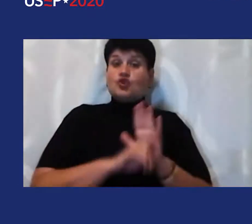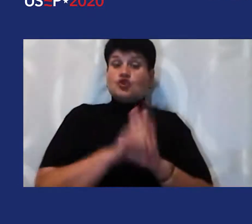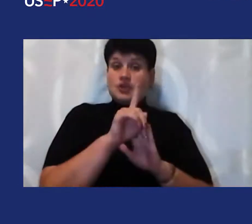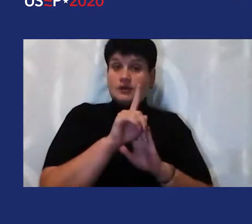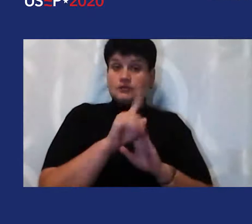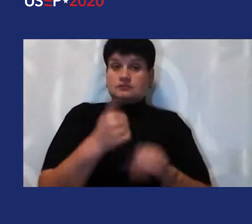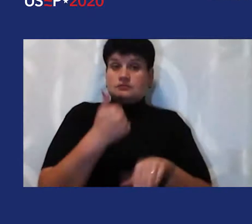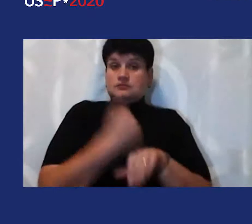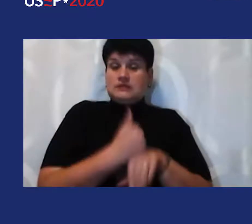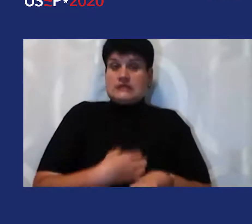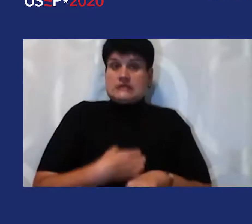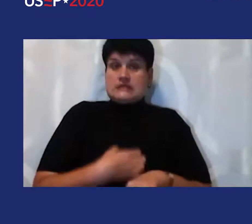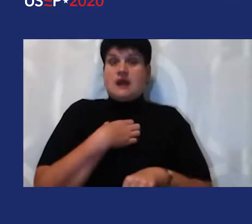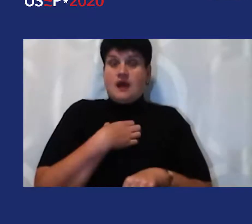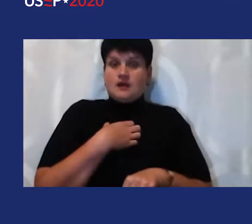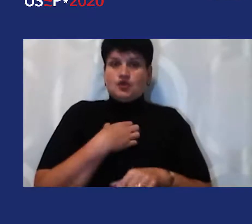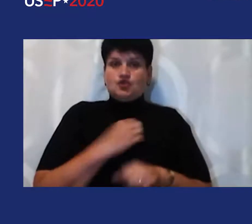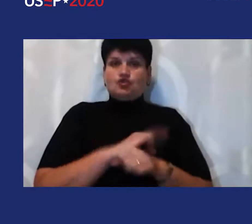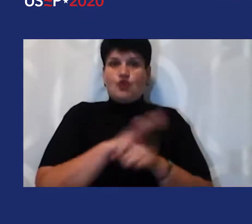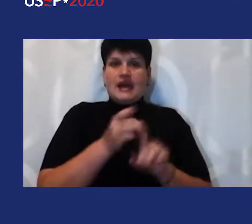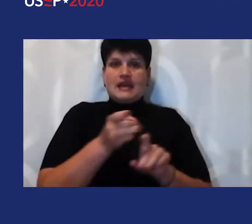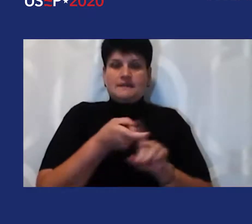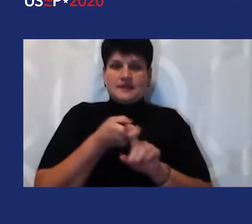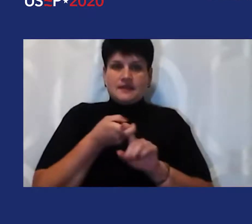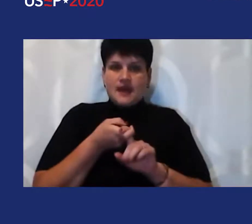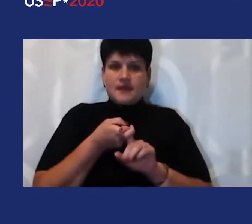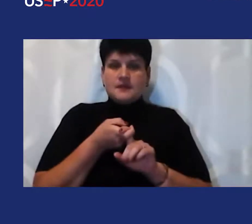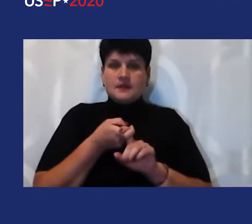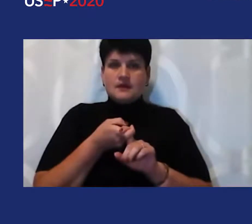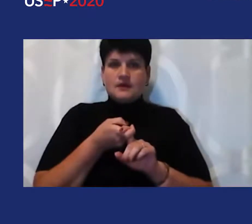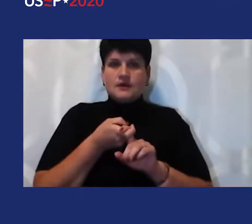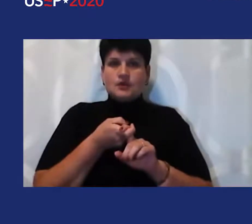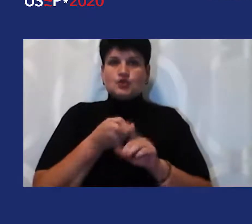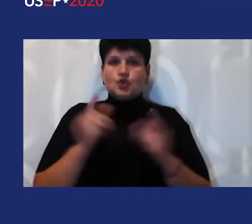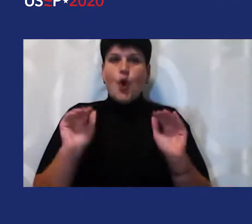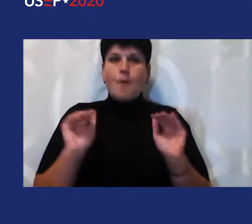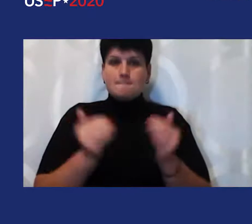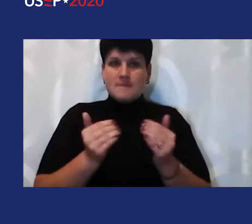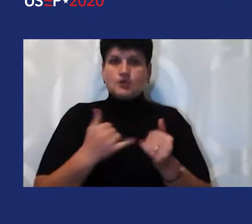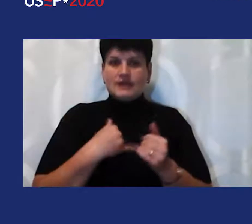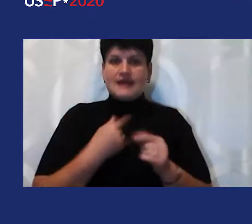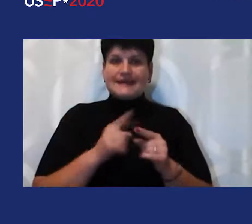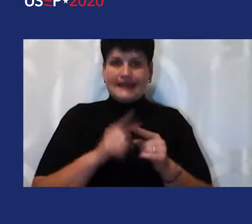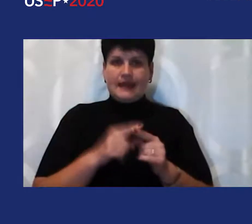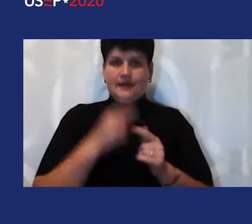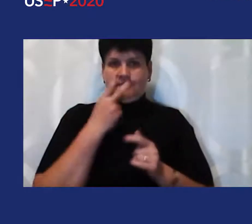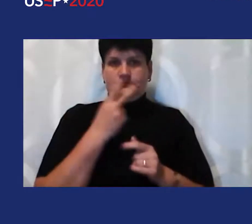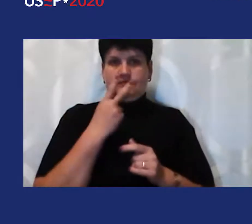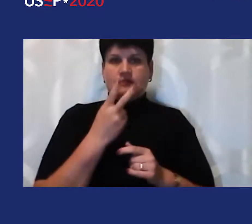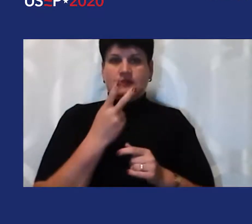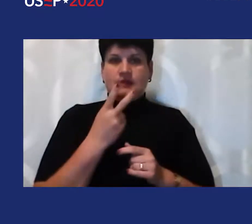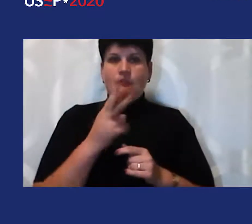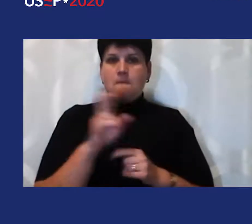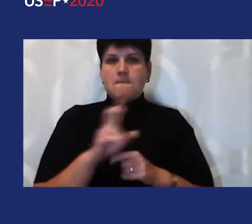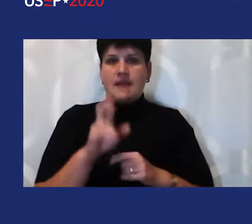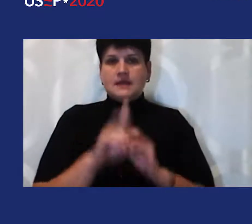indirect connection between the pandemic and the political life. However, there is a fear